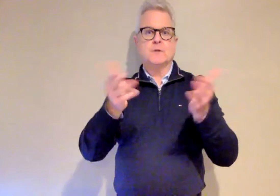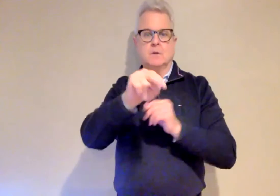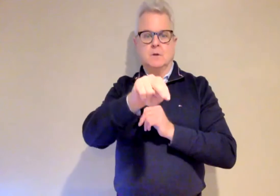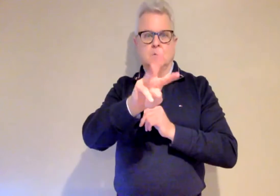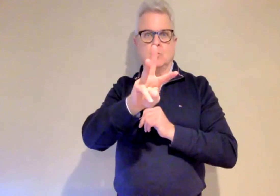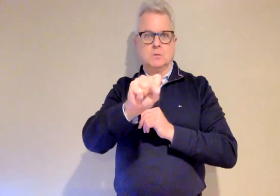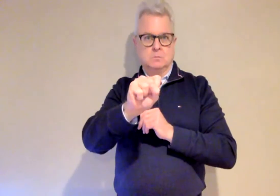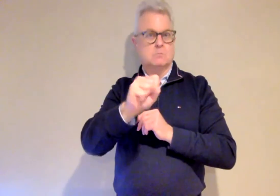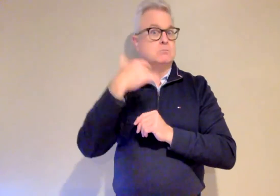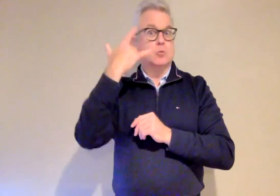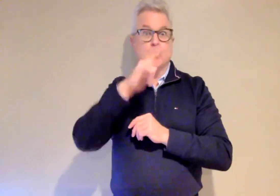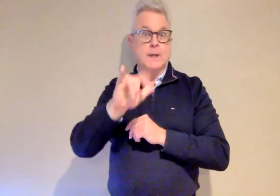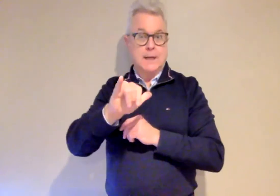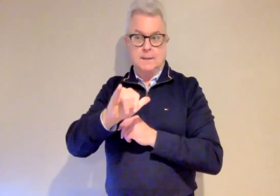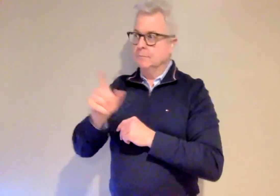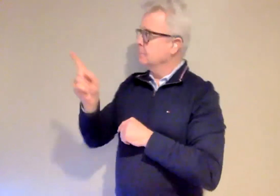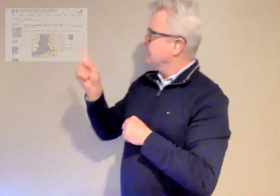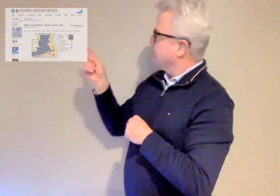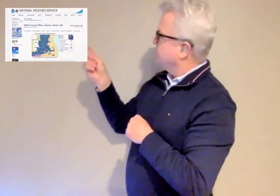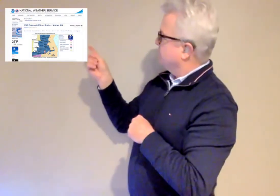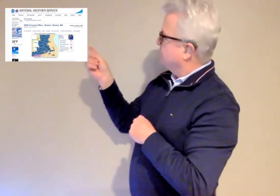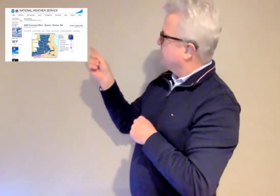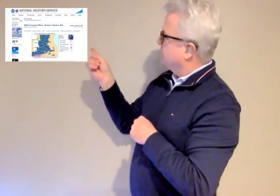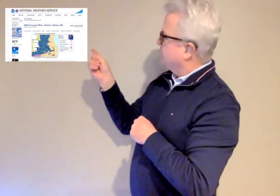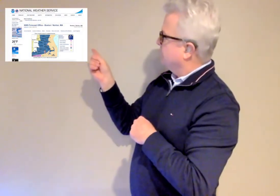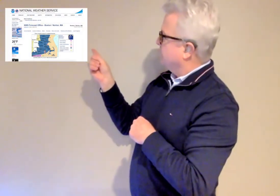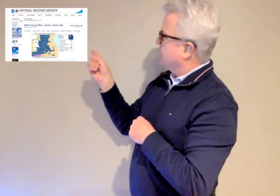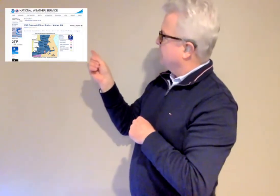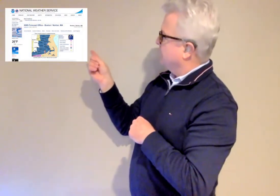to the National Weather Service news, which looks like this.